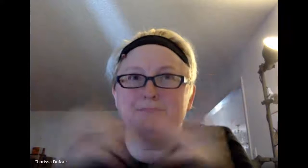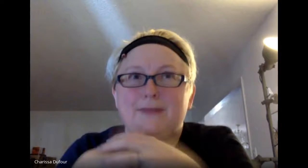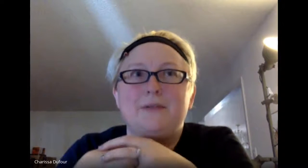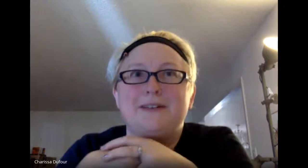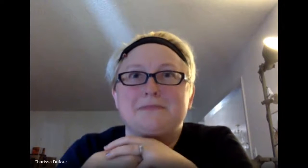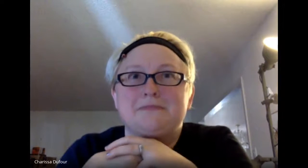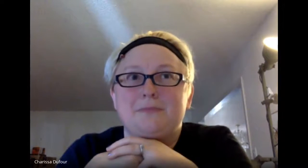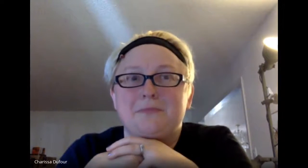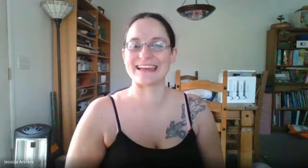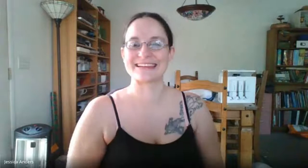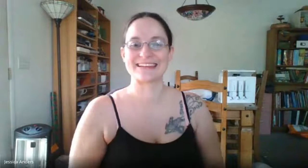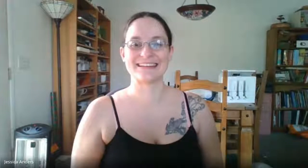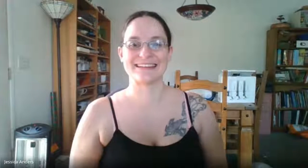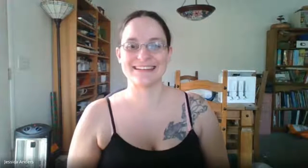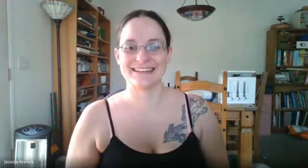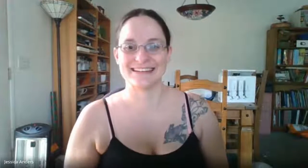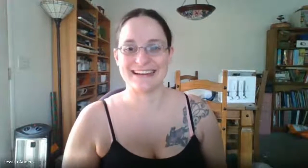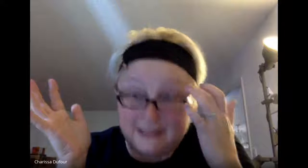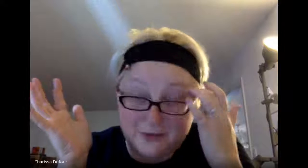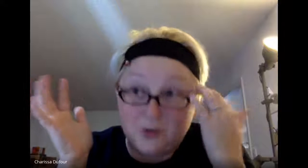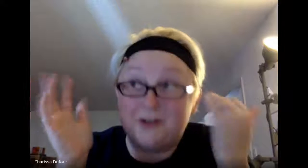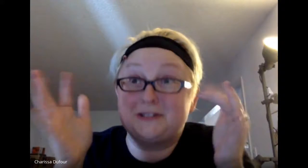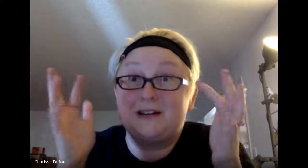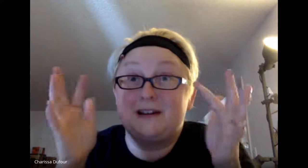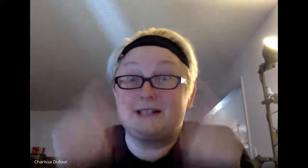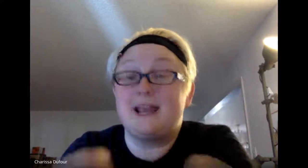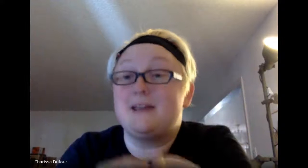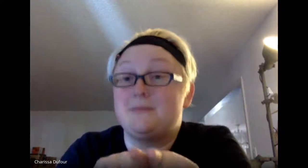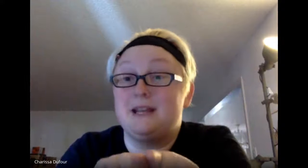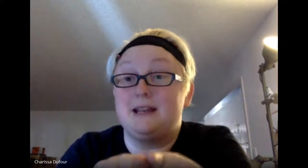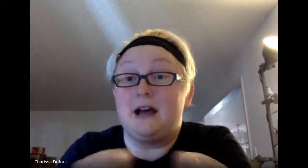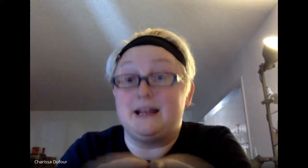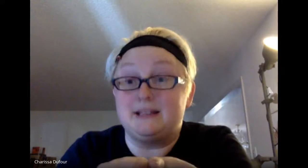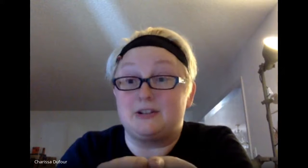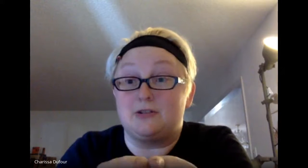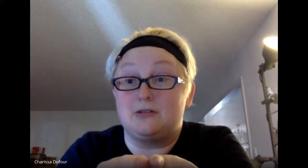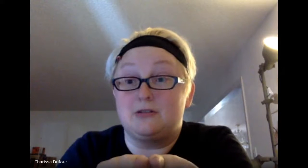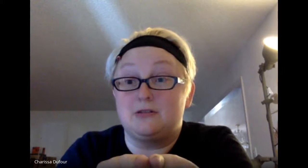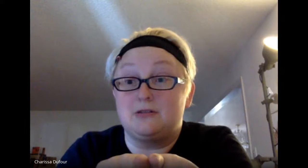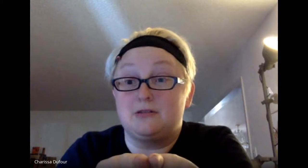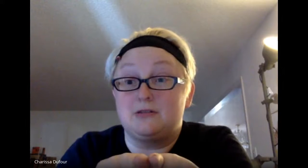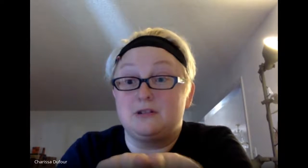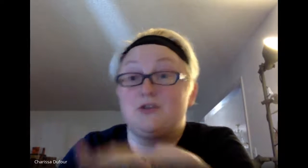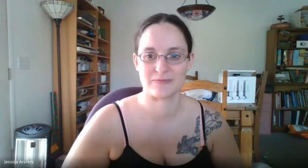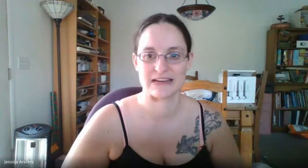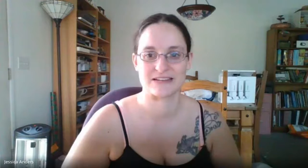I guess being that I live in words, same meaning identical, versus